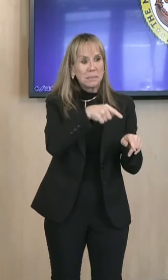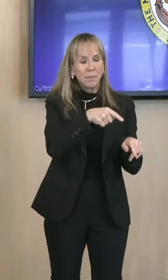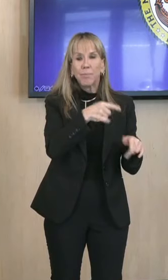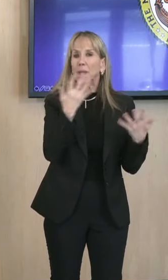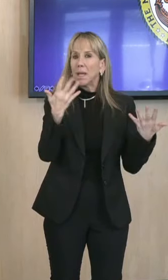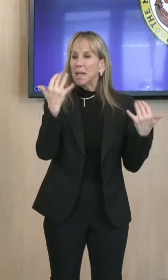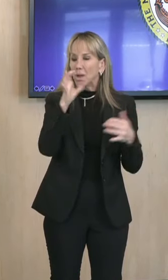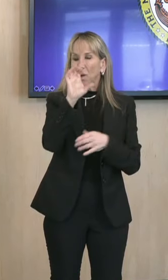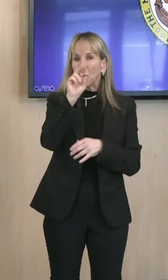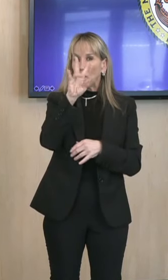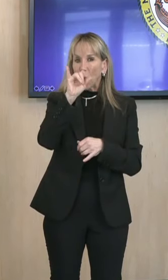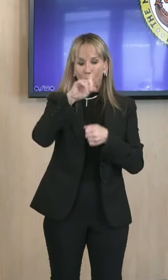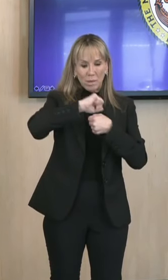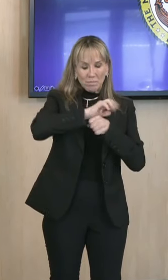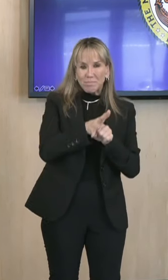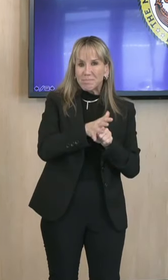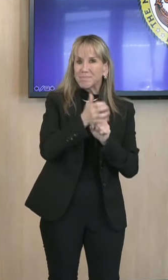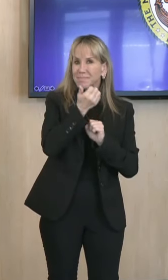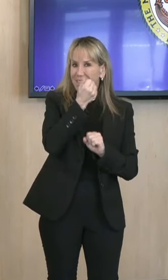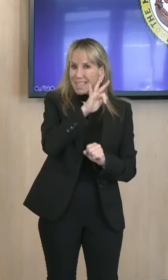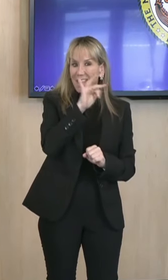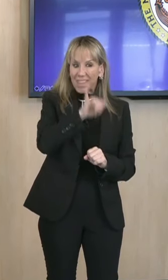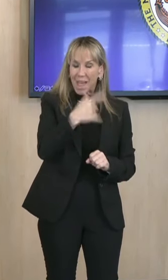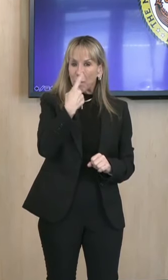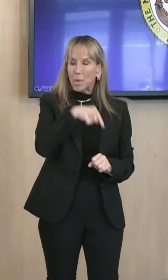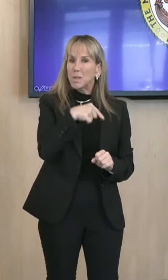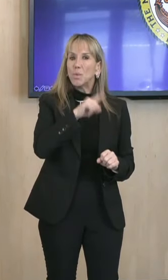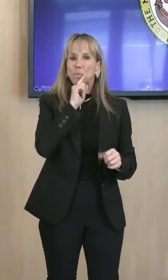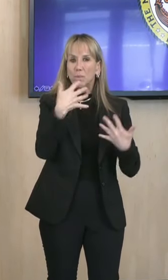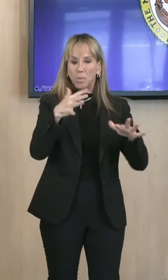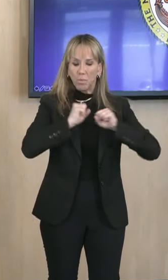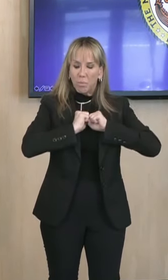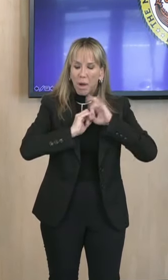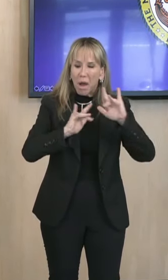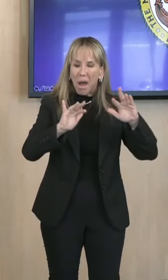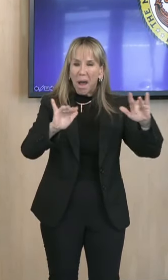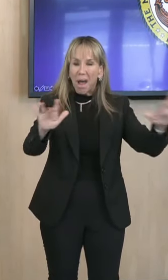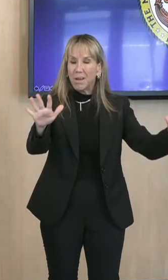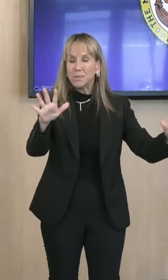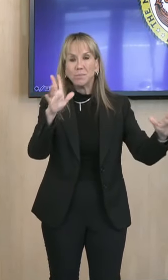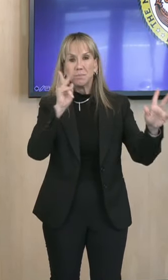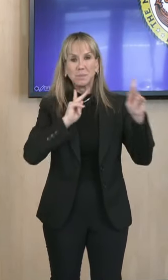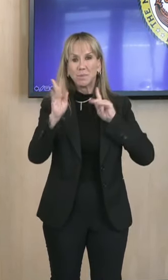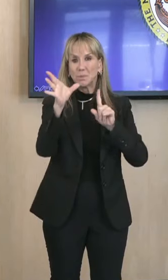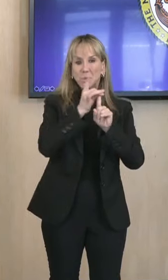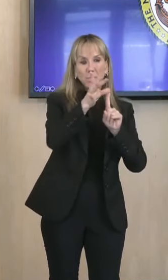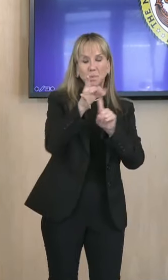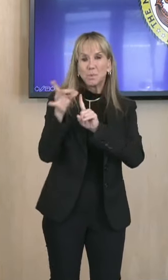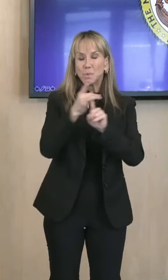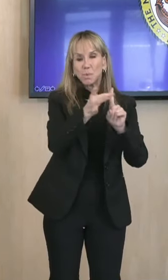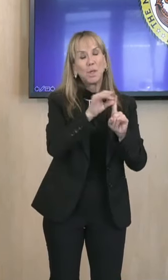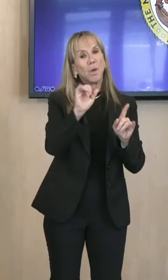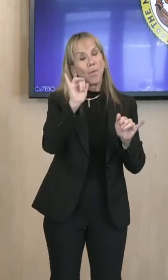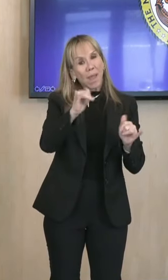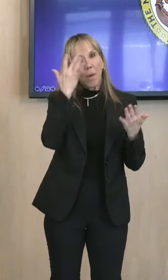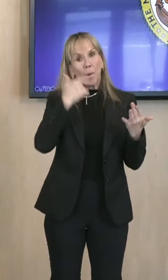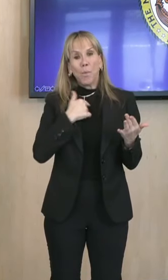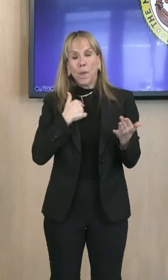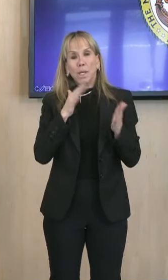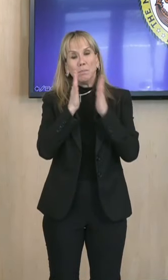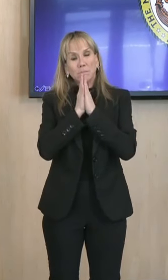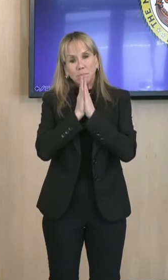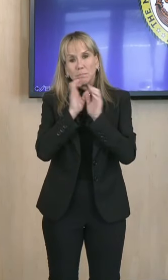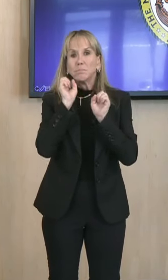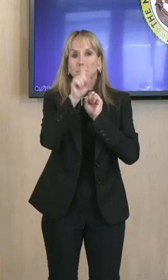with COVID-19, and the reality is this is the point at which we will make a choice on which direction we go. And so we are asking for the public to